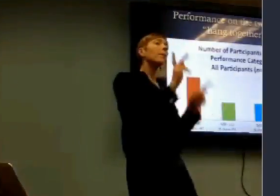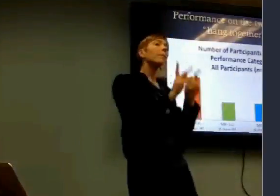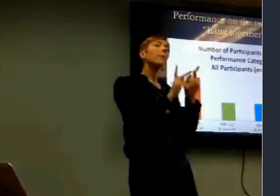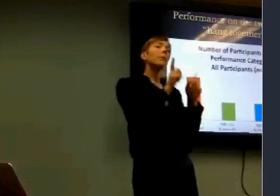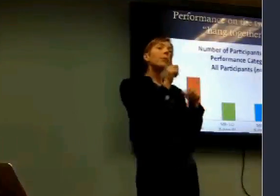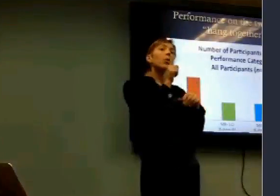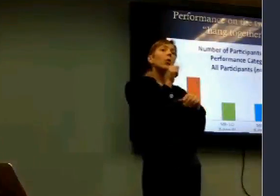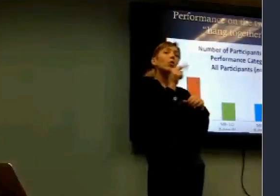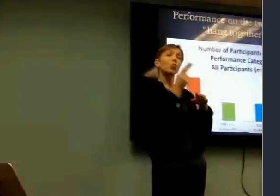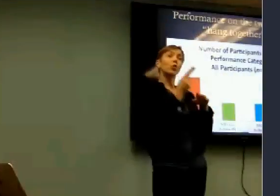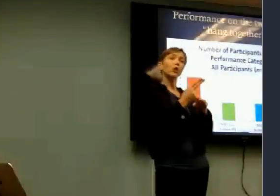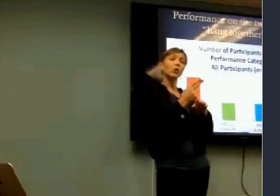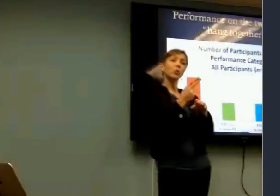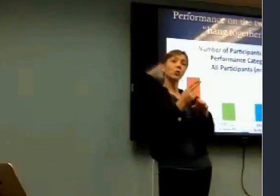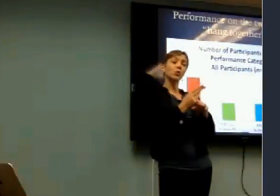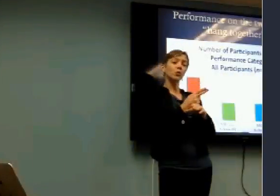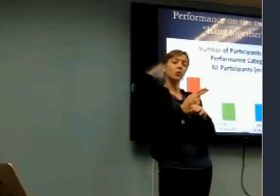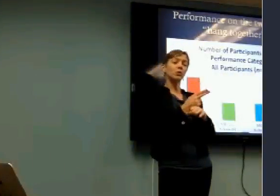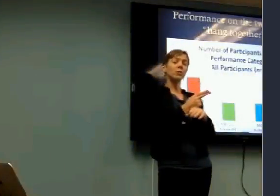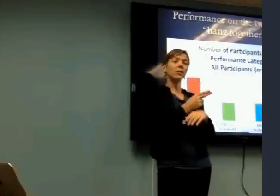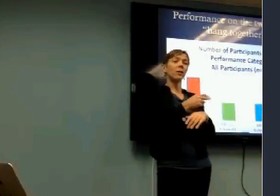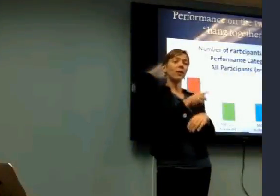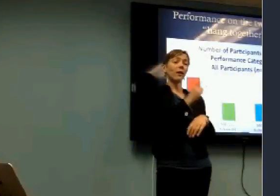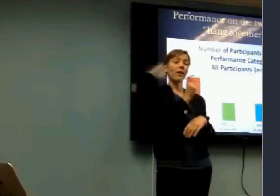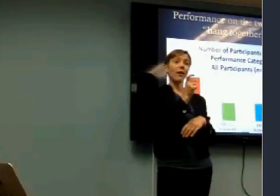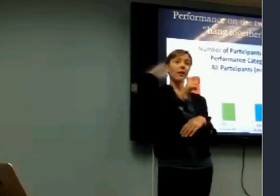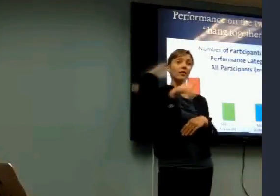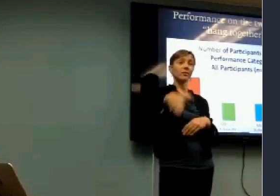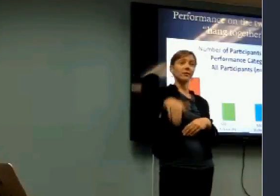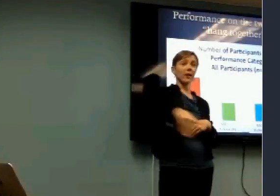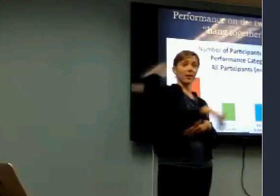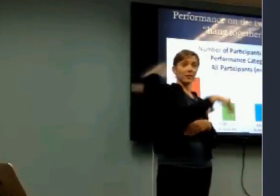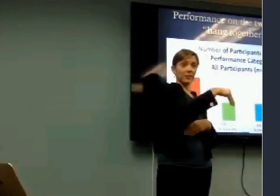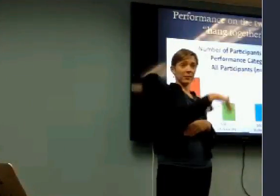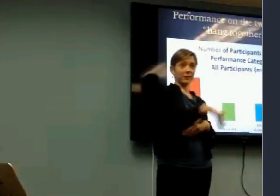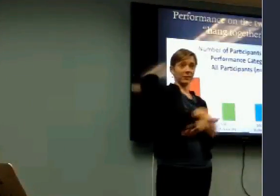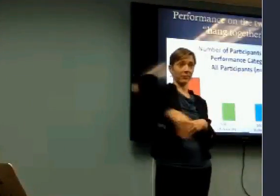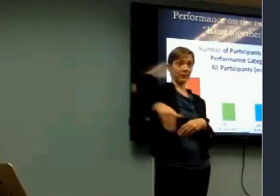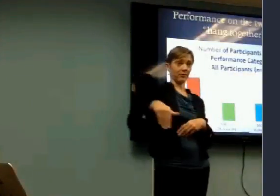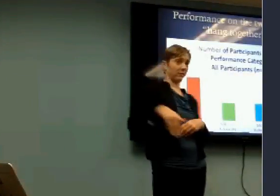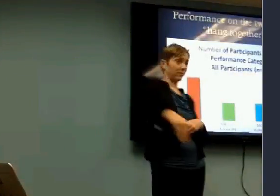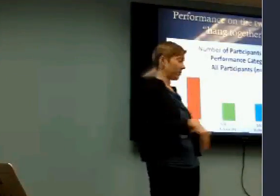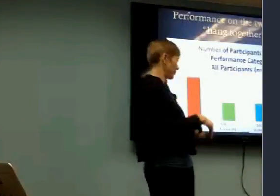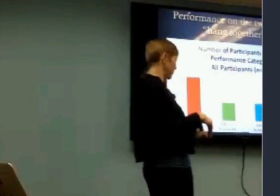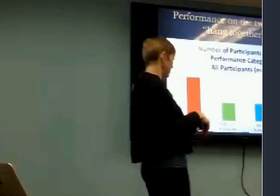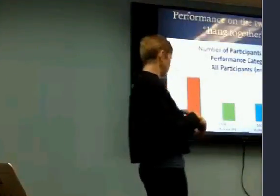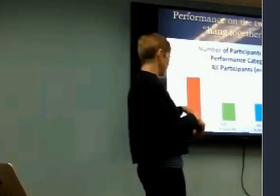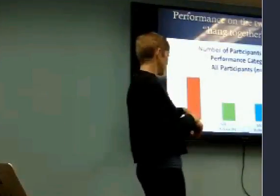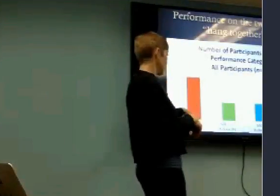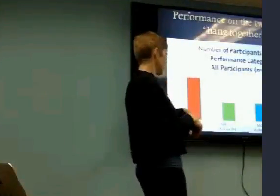I'm showing is the people who use the x-axis.